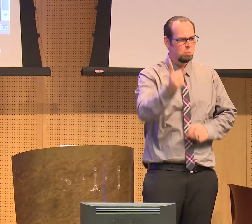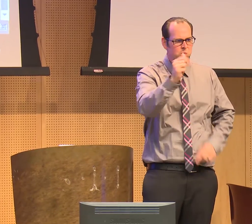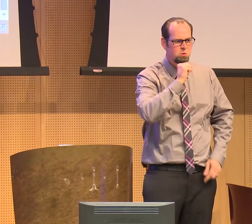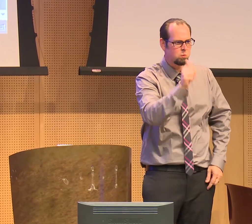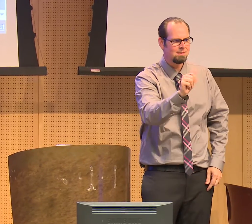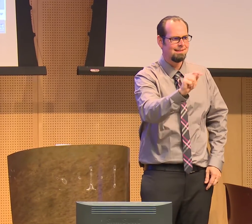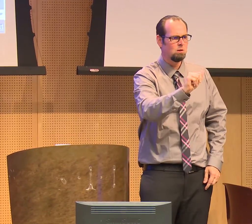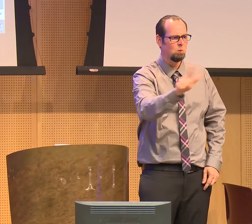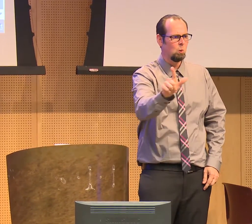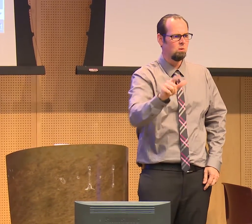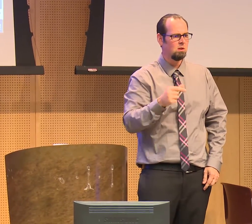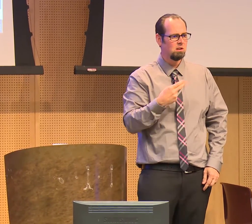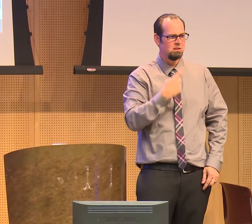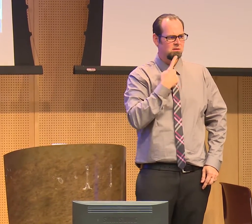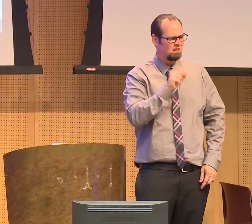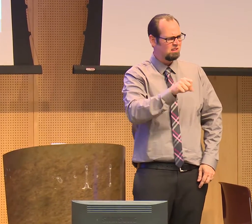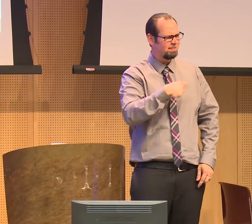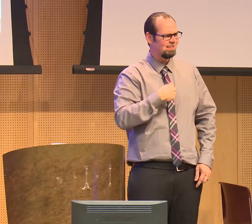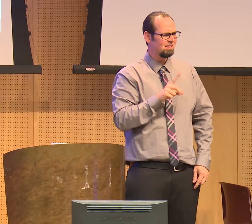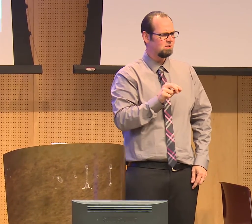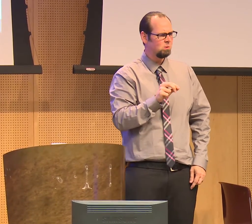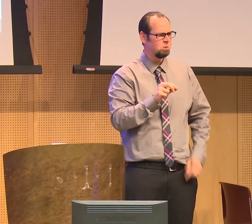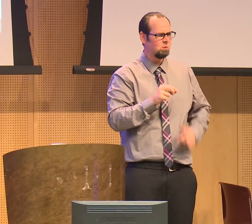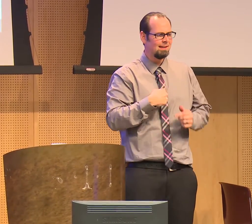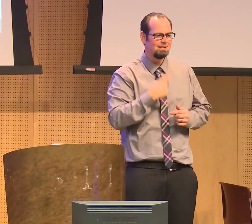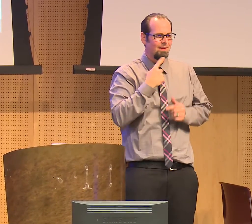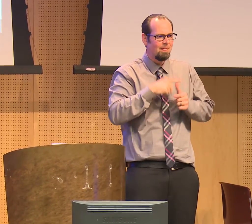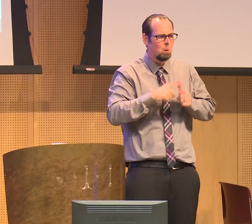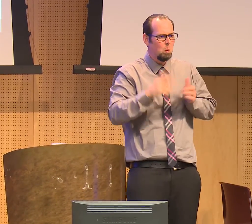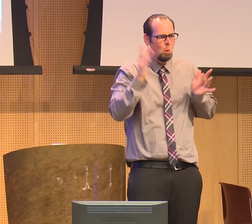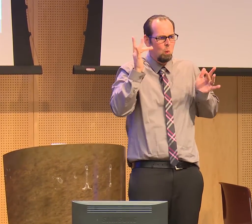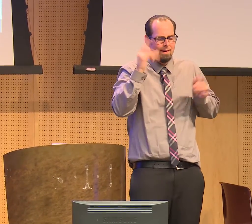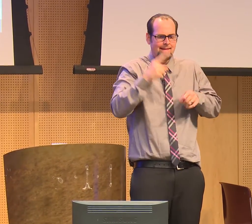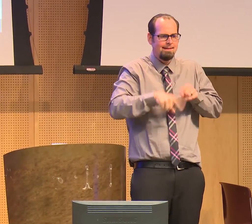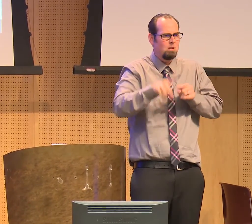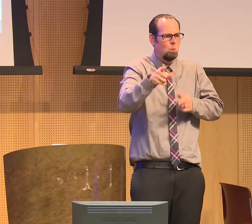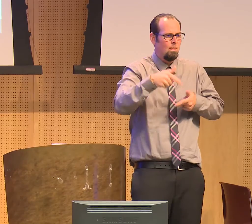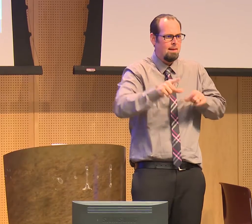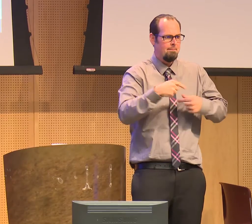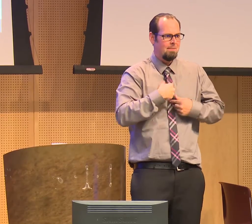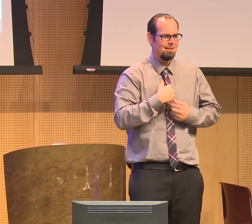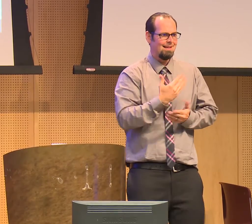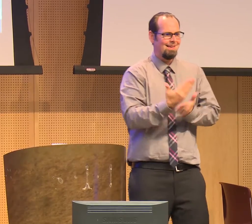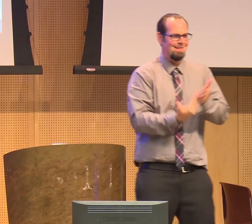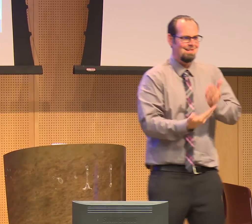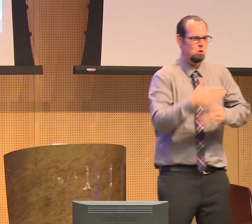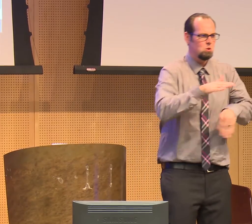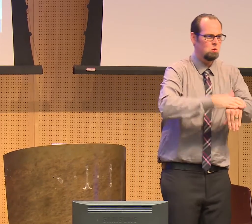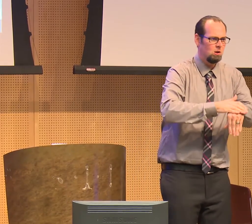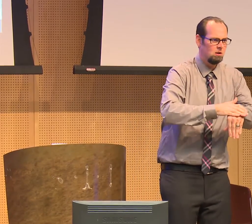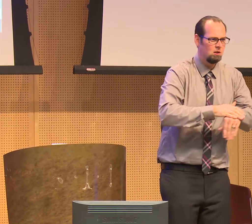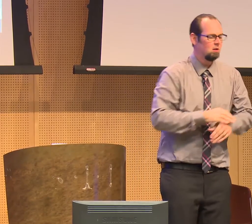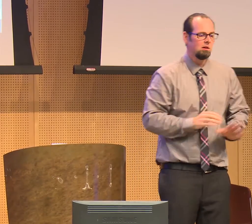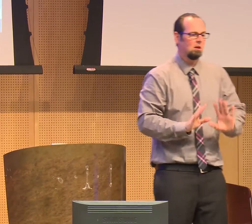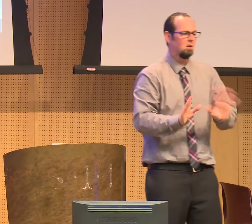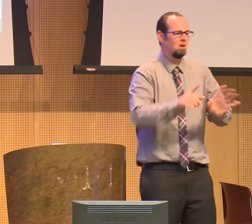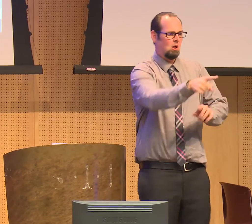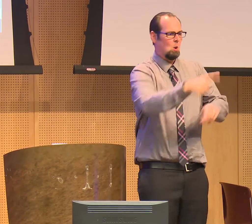And I said, you don't know anything about deaf culture or anything. You need to let me get some hands-on experience. And he said, no,